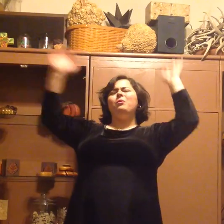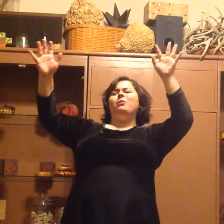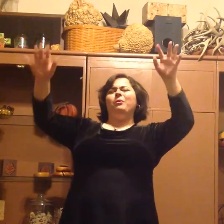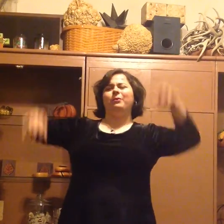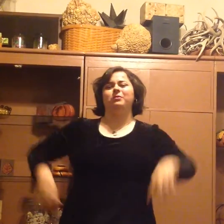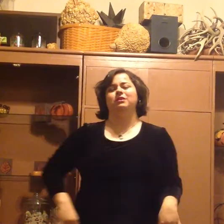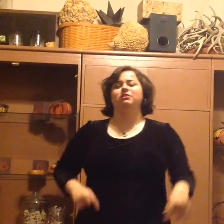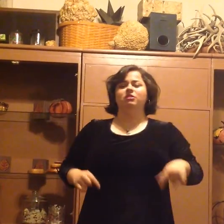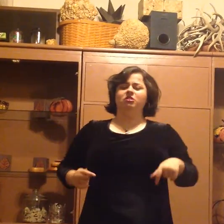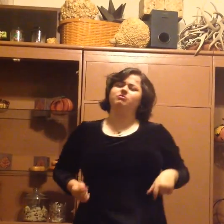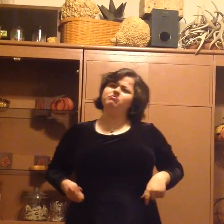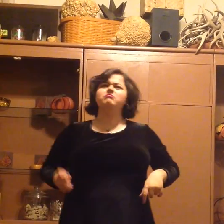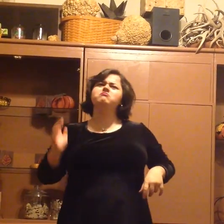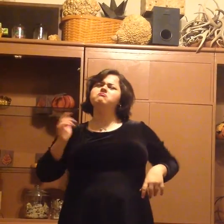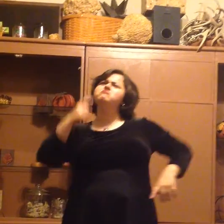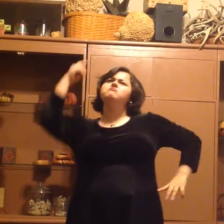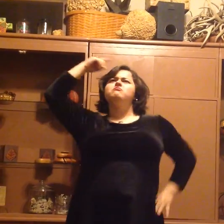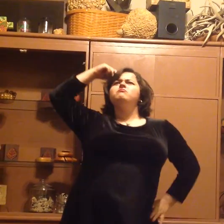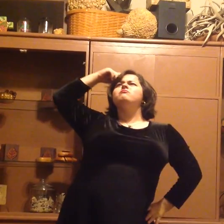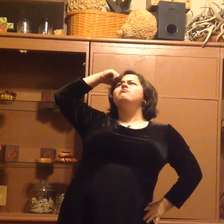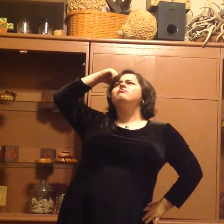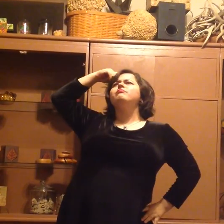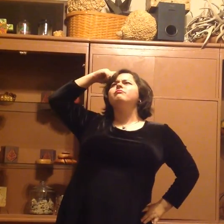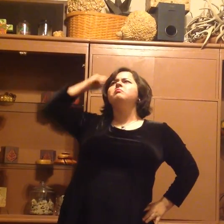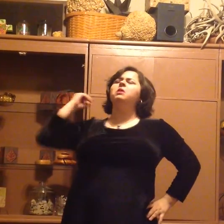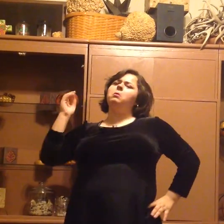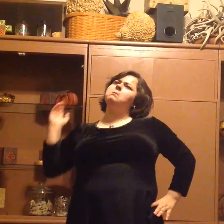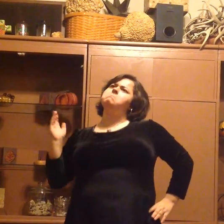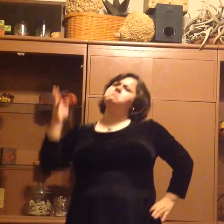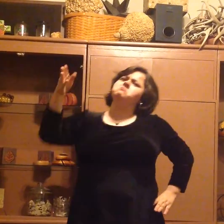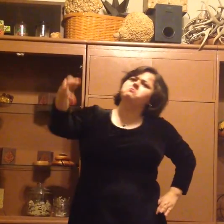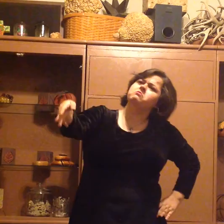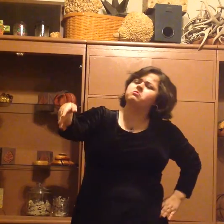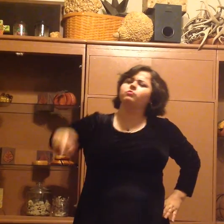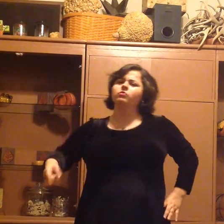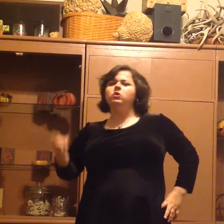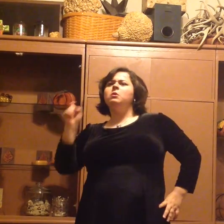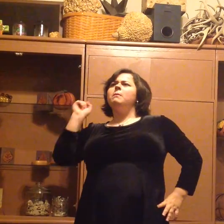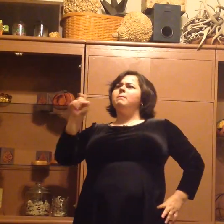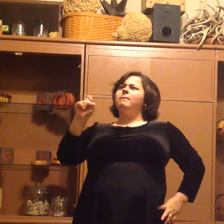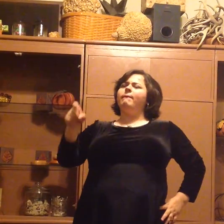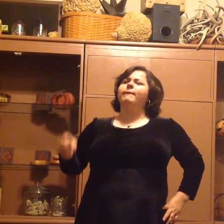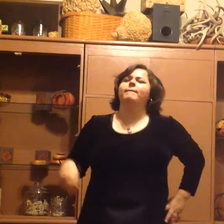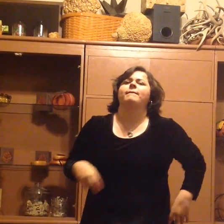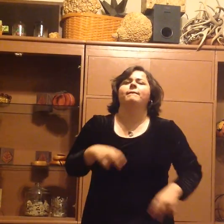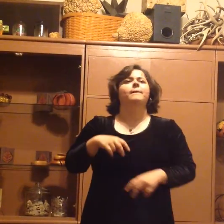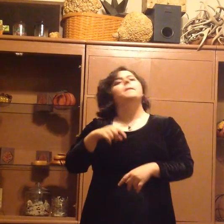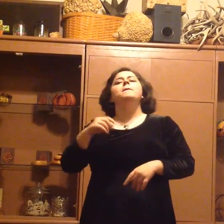wonderful. He scratched his head and thought, from now on, in Koala Park, there